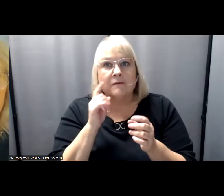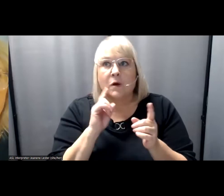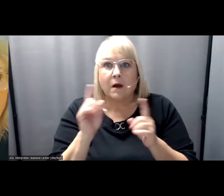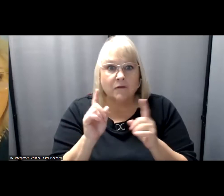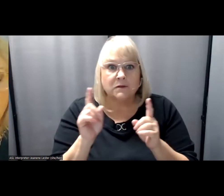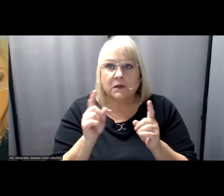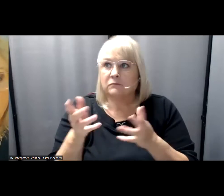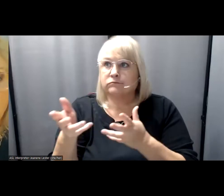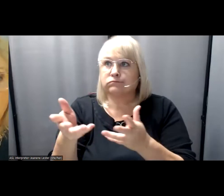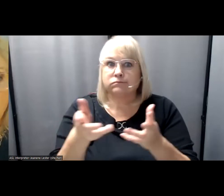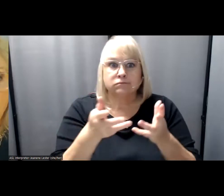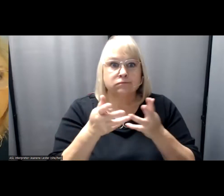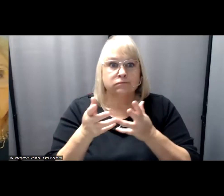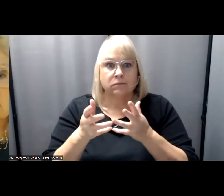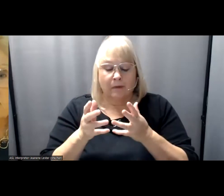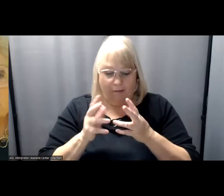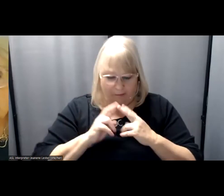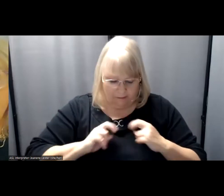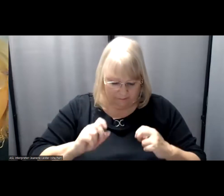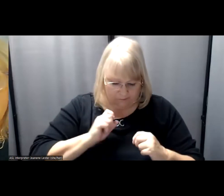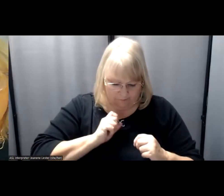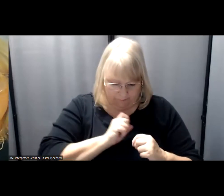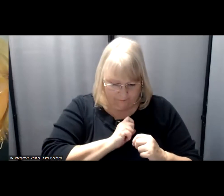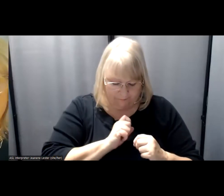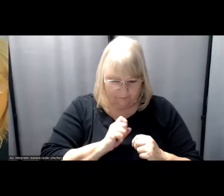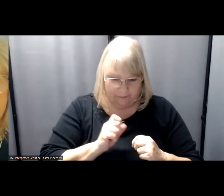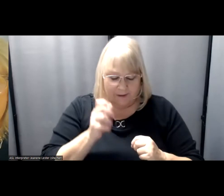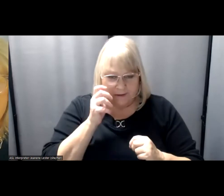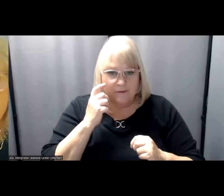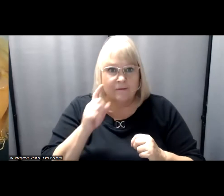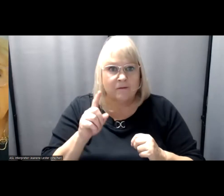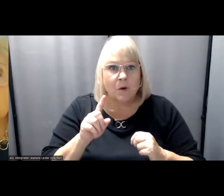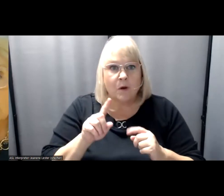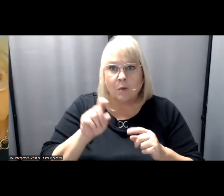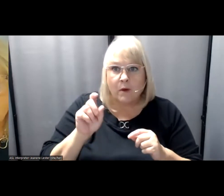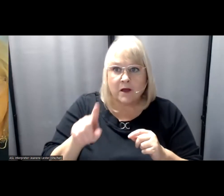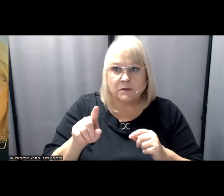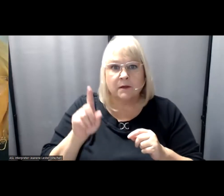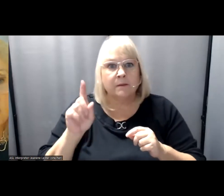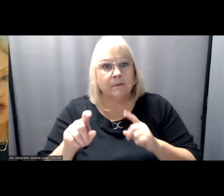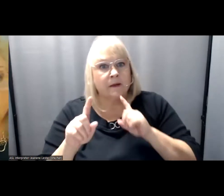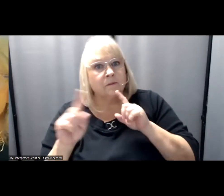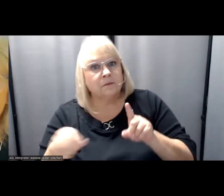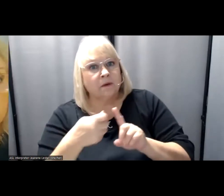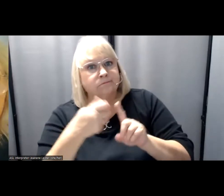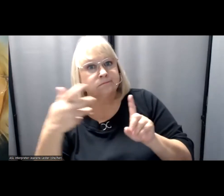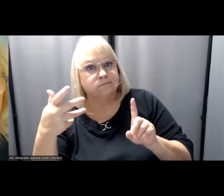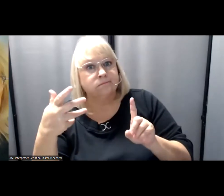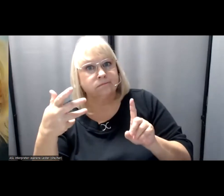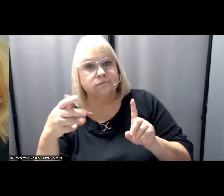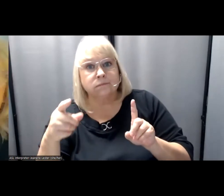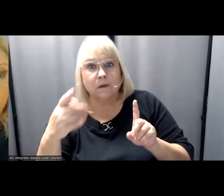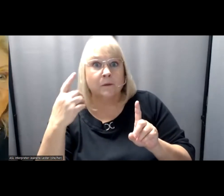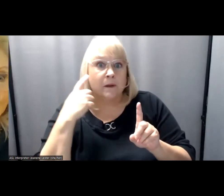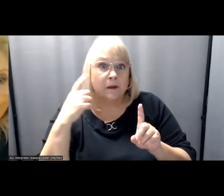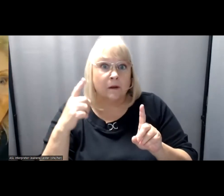own. And listen for these open and close-ended questions. When you hear a close-ended question, you'll know it's closed